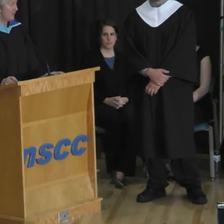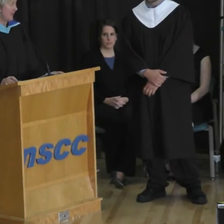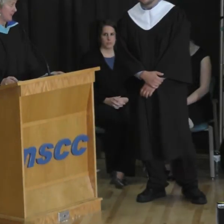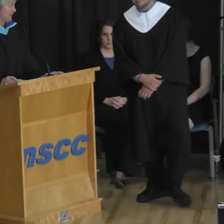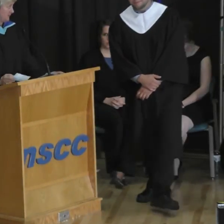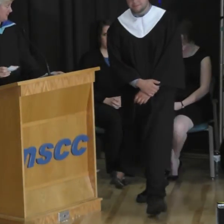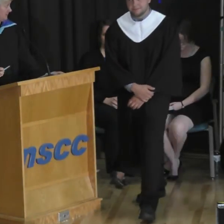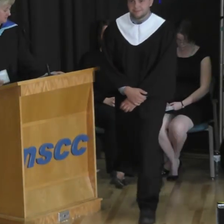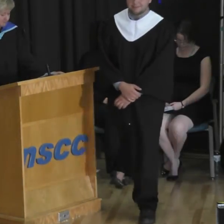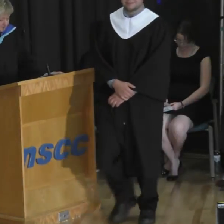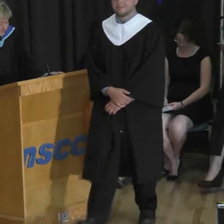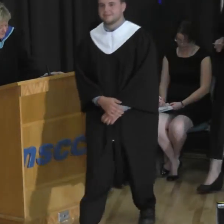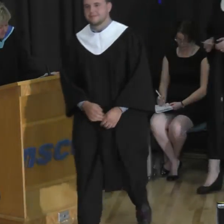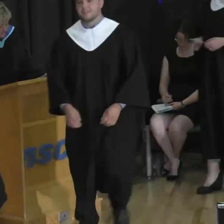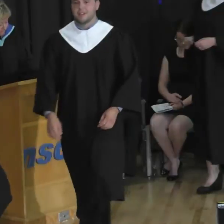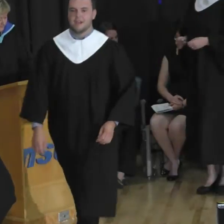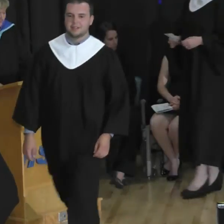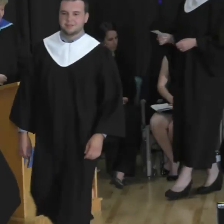William Peck.